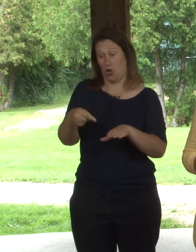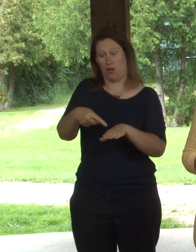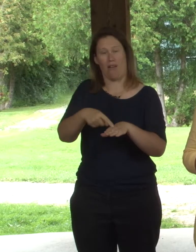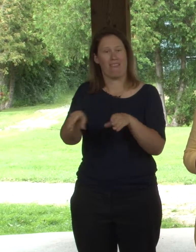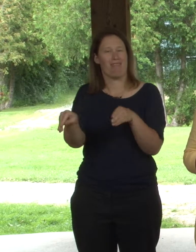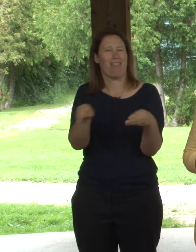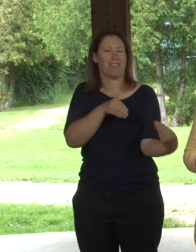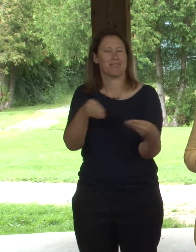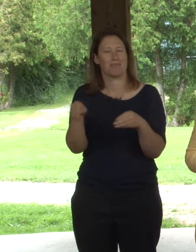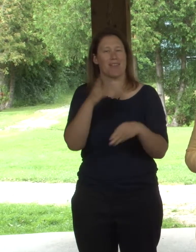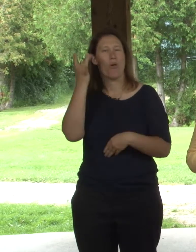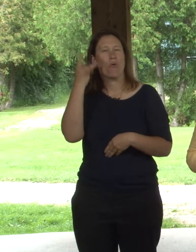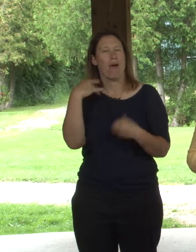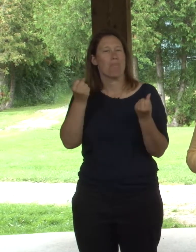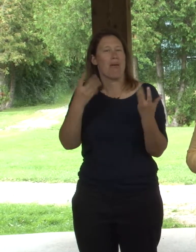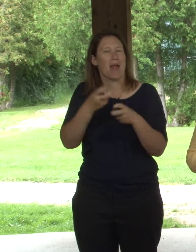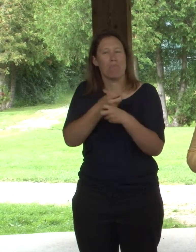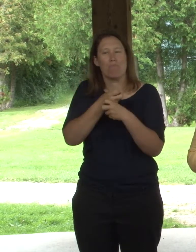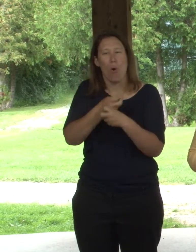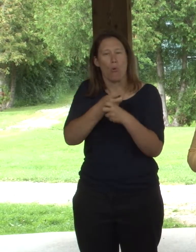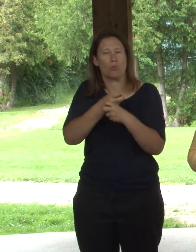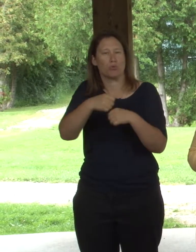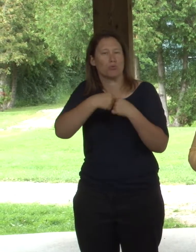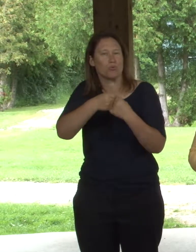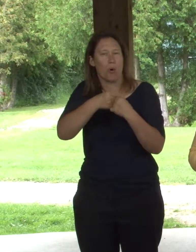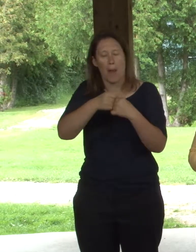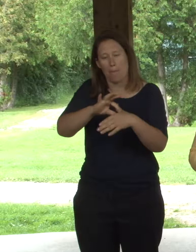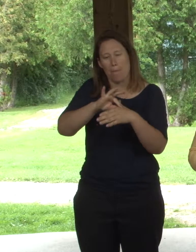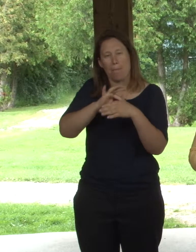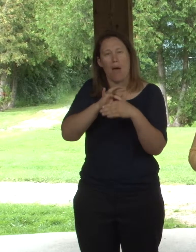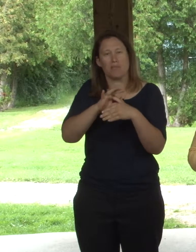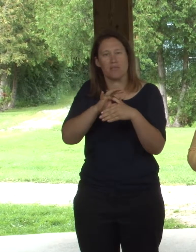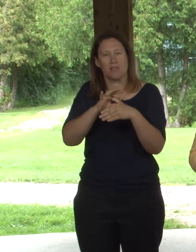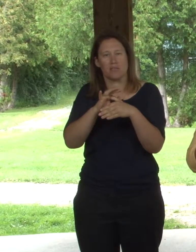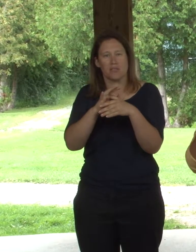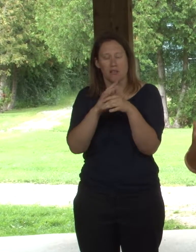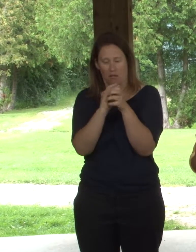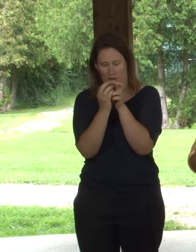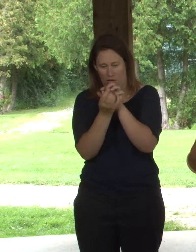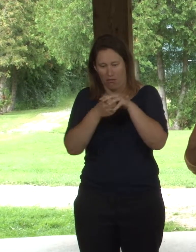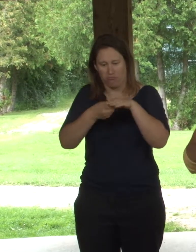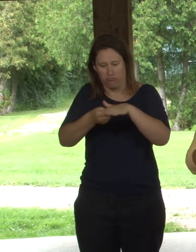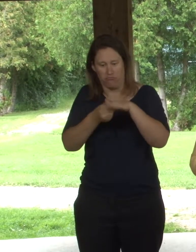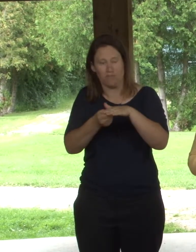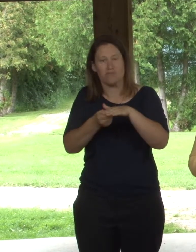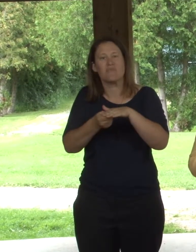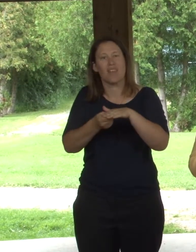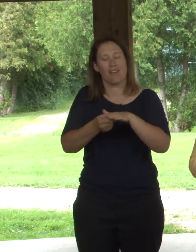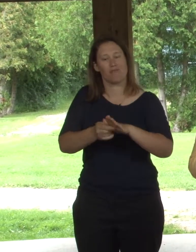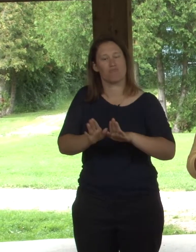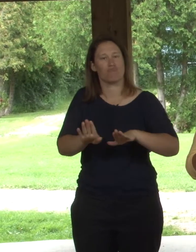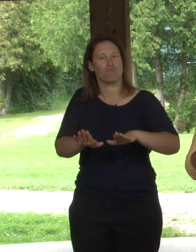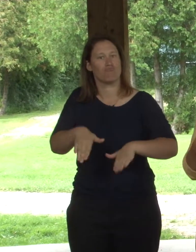those bones, the joints, the muscles, that soft tissue that help construct it. And it allows us to be able to stand.